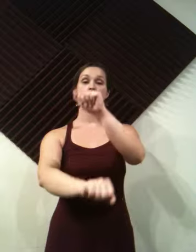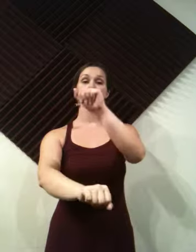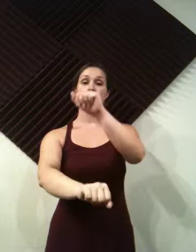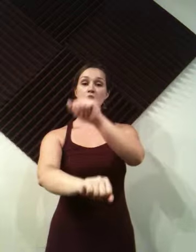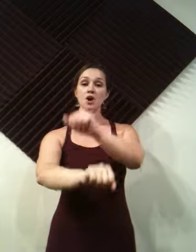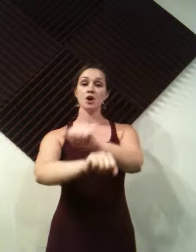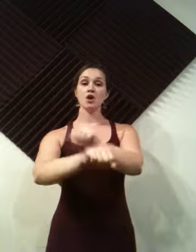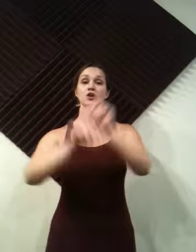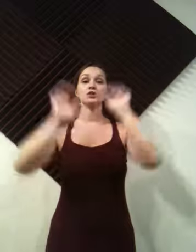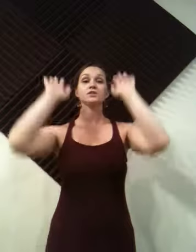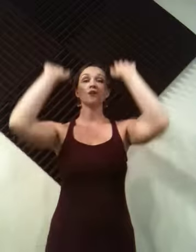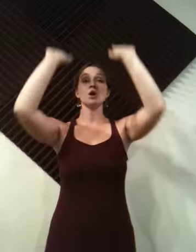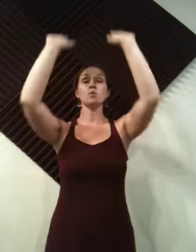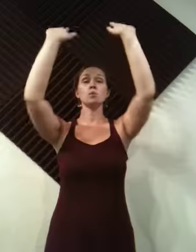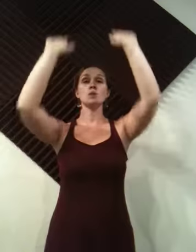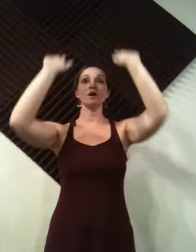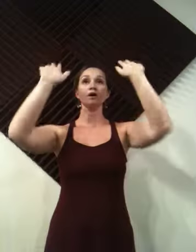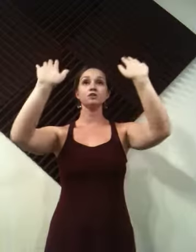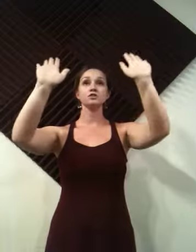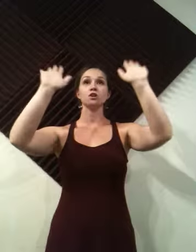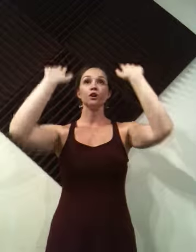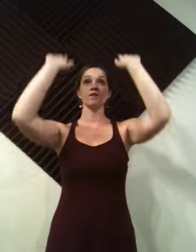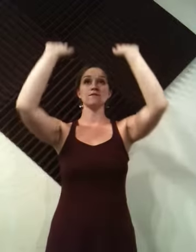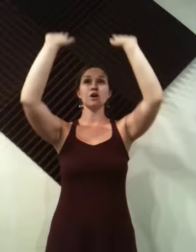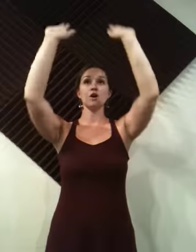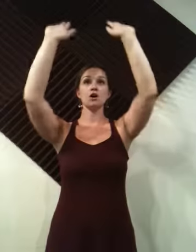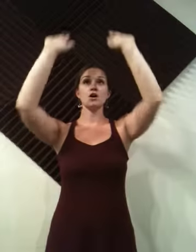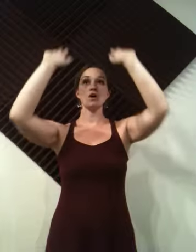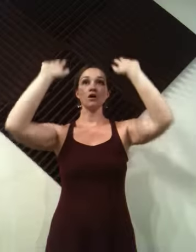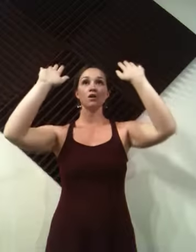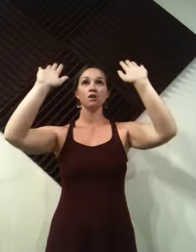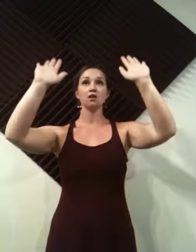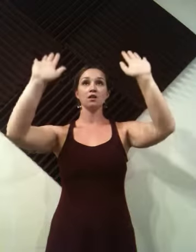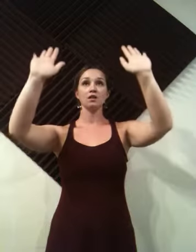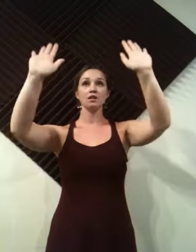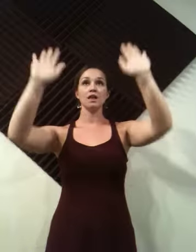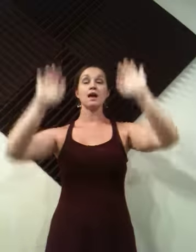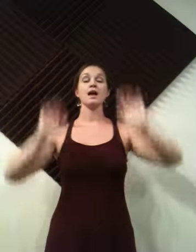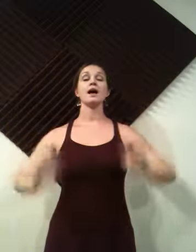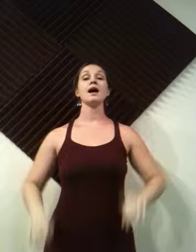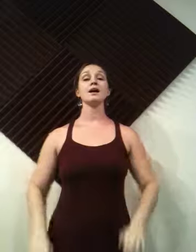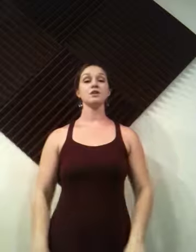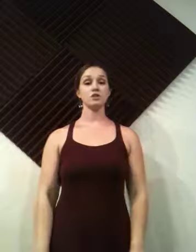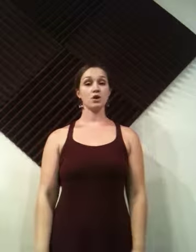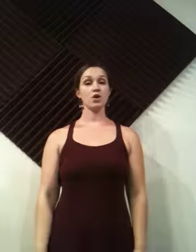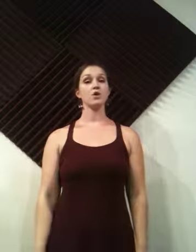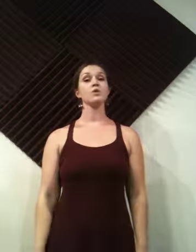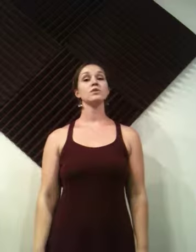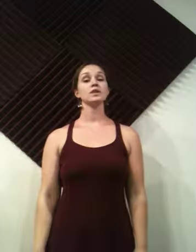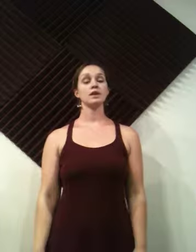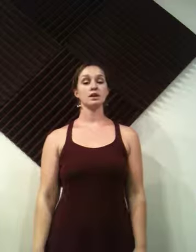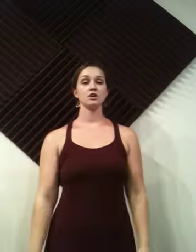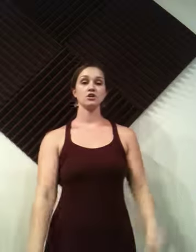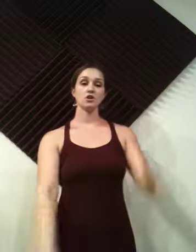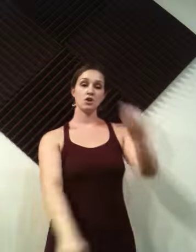Your works are wonderful. I know that